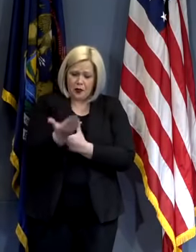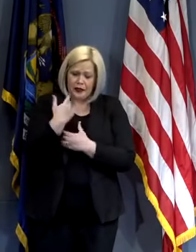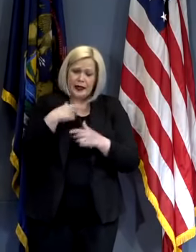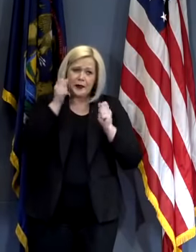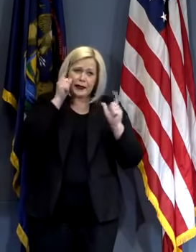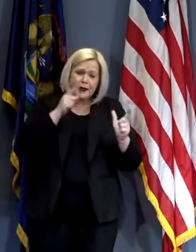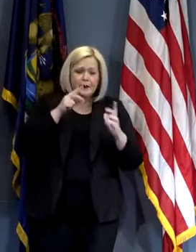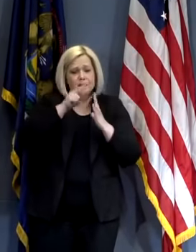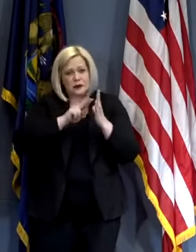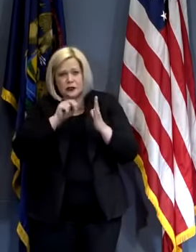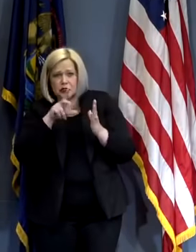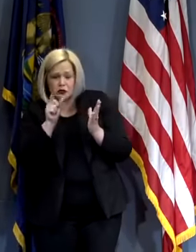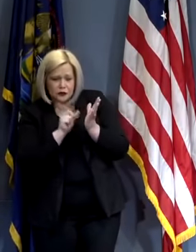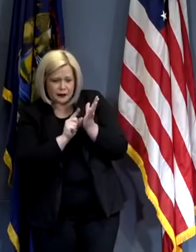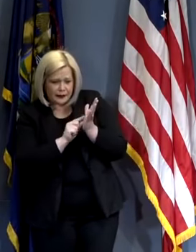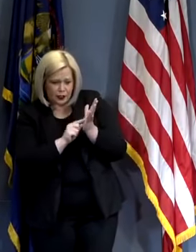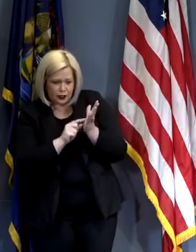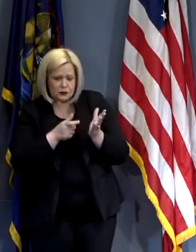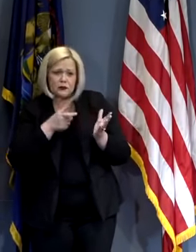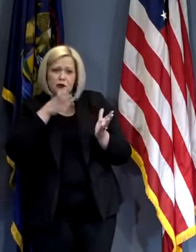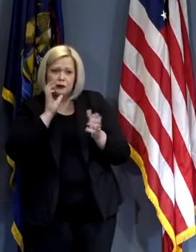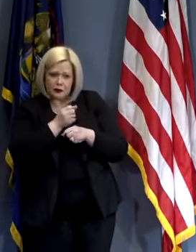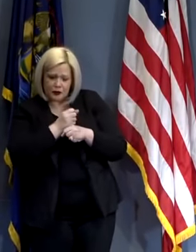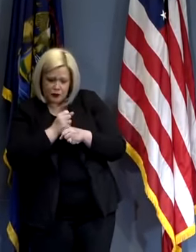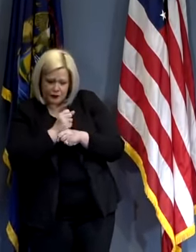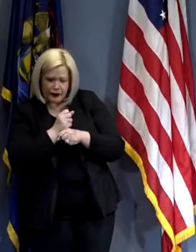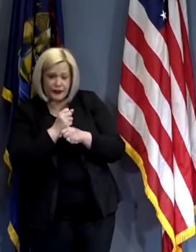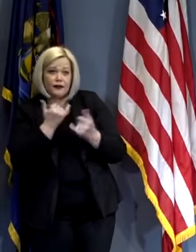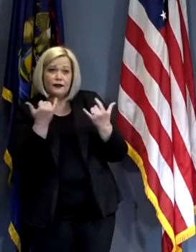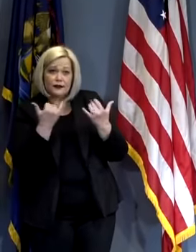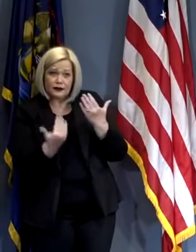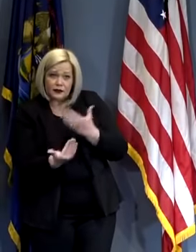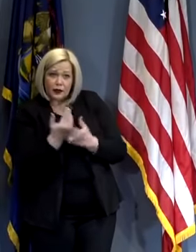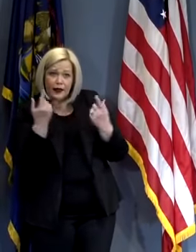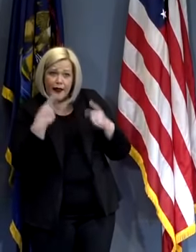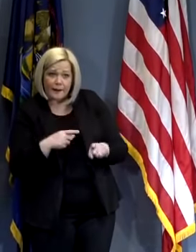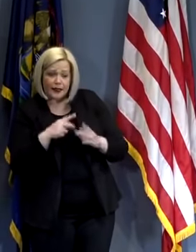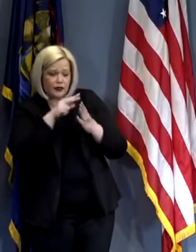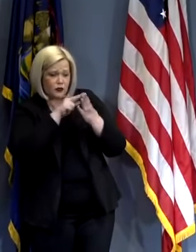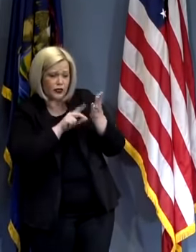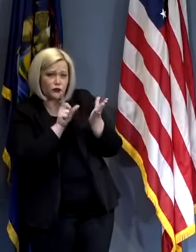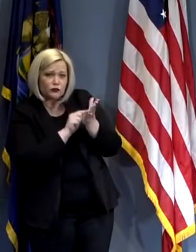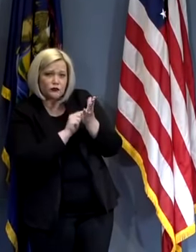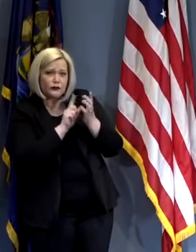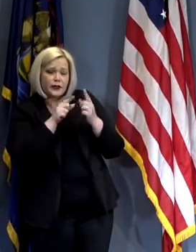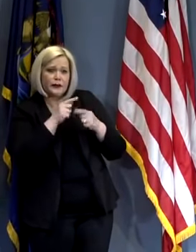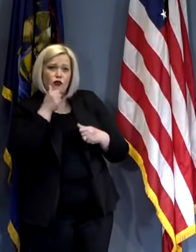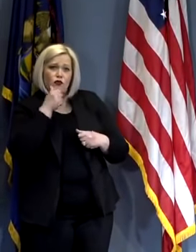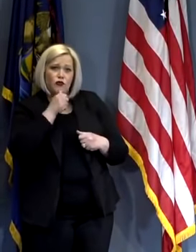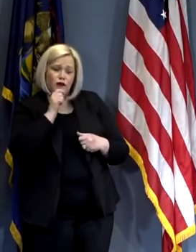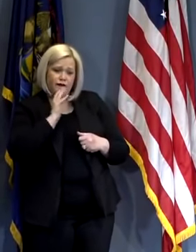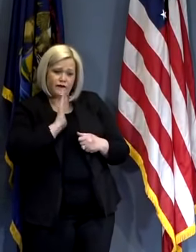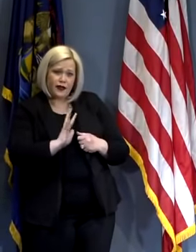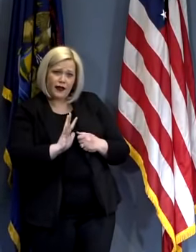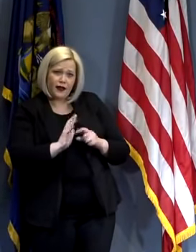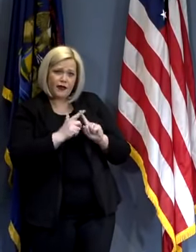catching up on the news this morning meant reading about a 5-year-old girl from Detroit who lost her battle with